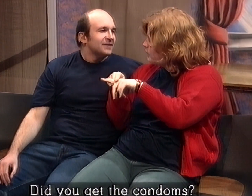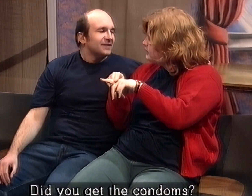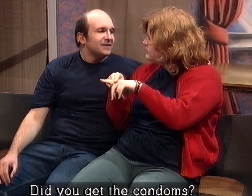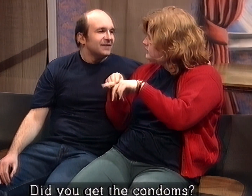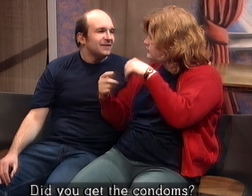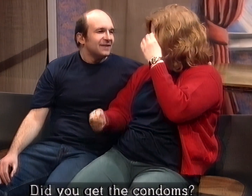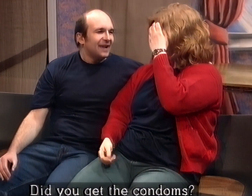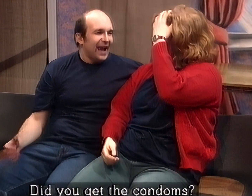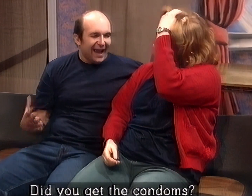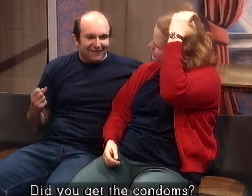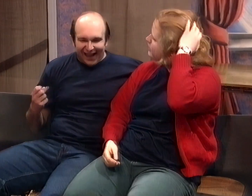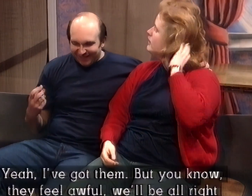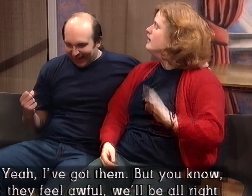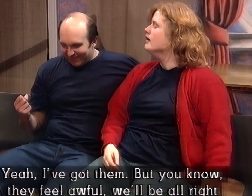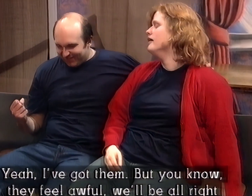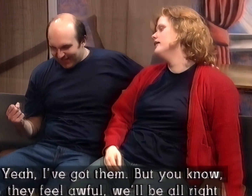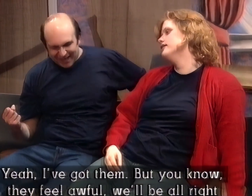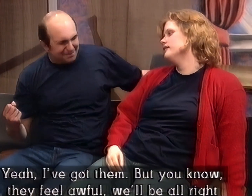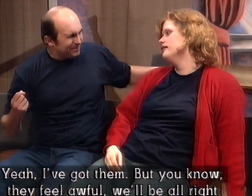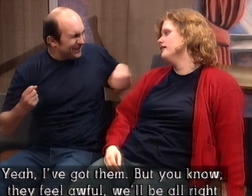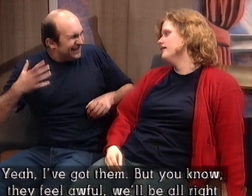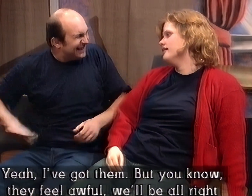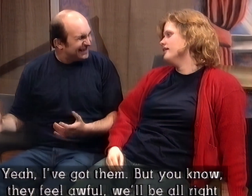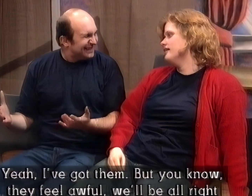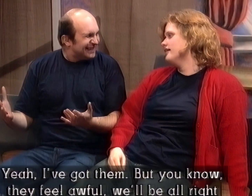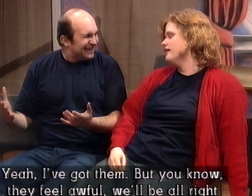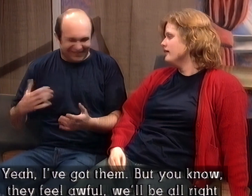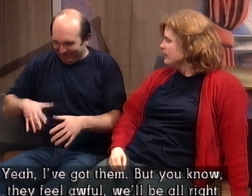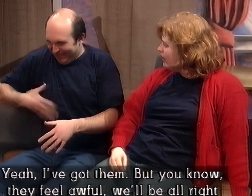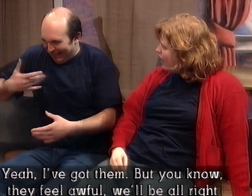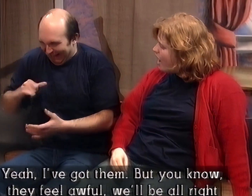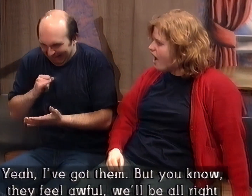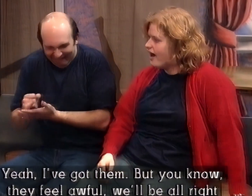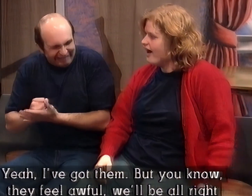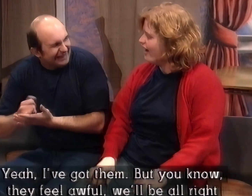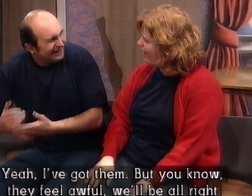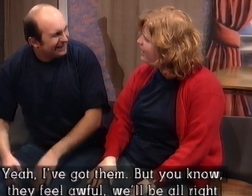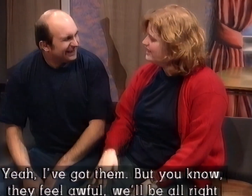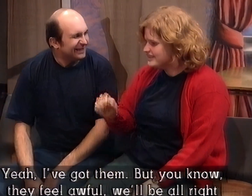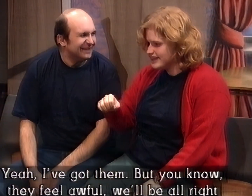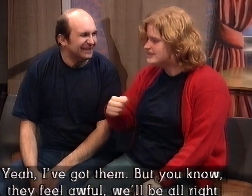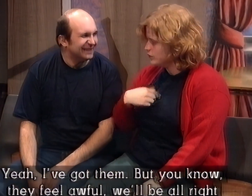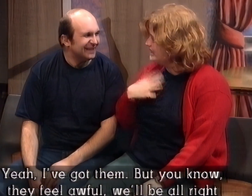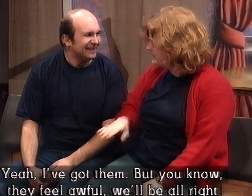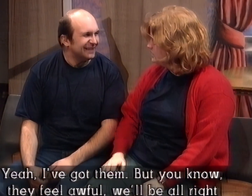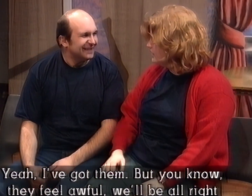Did you get the condom? Yeah, I've got them. But, you know, they feel awful. We'll be all